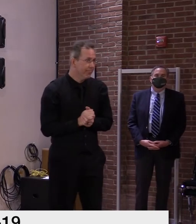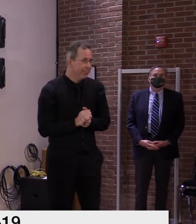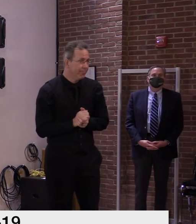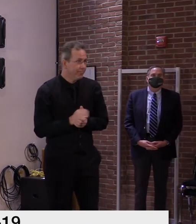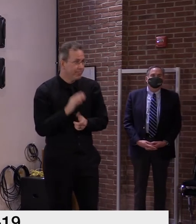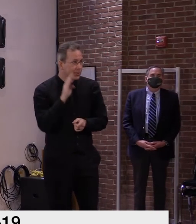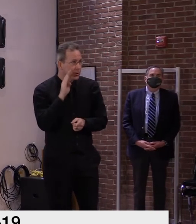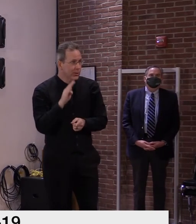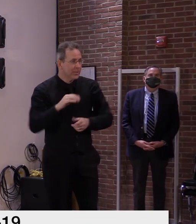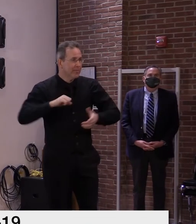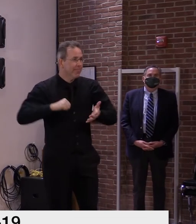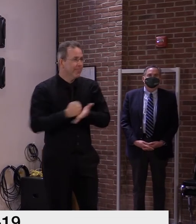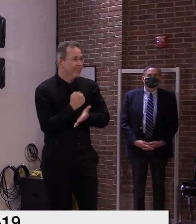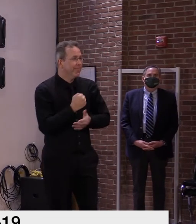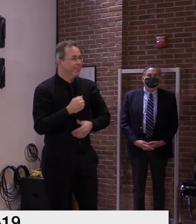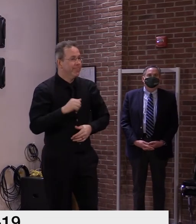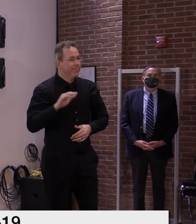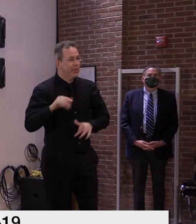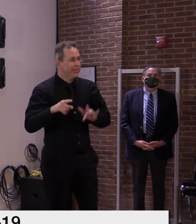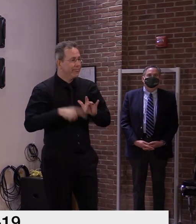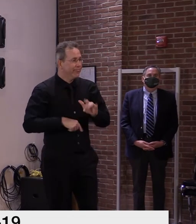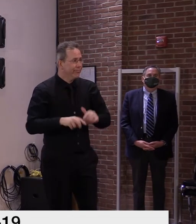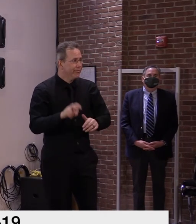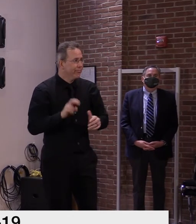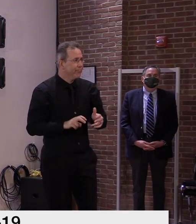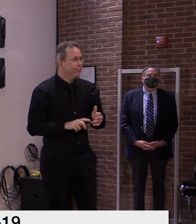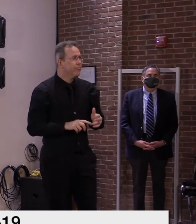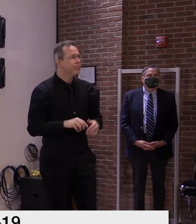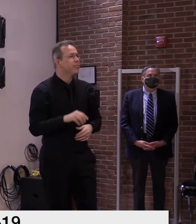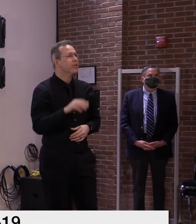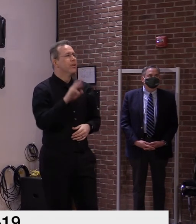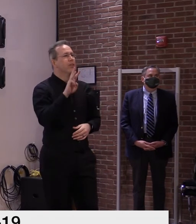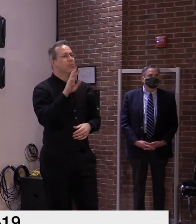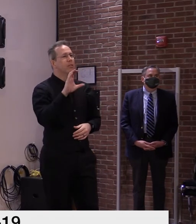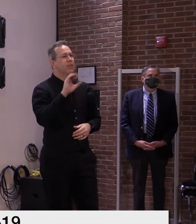All right, we will go to Pat at WCAX.